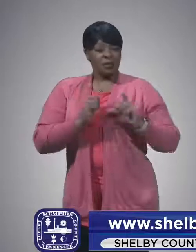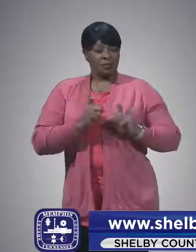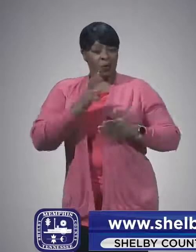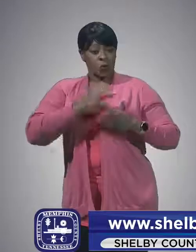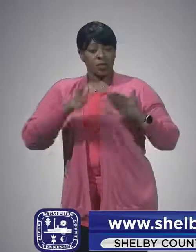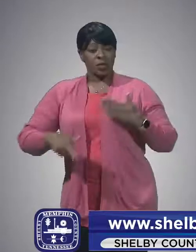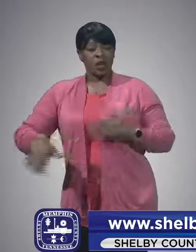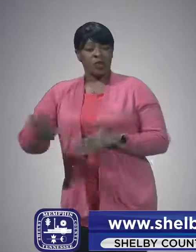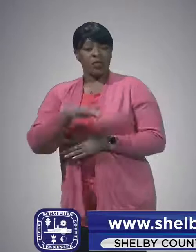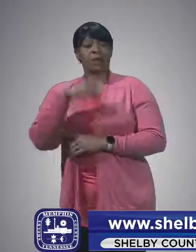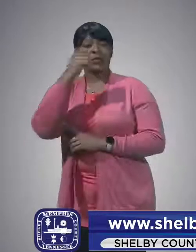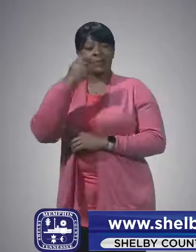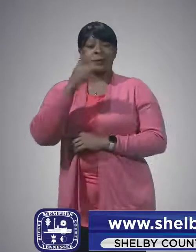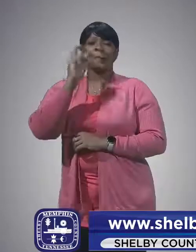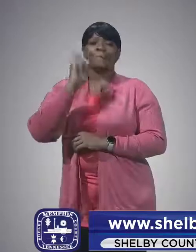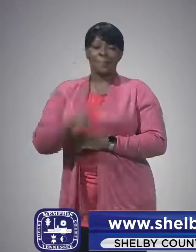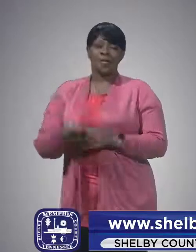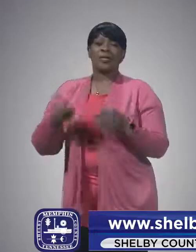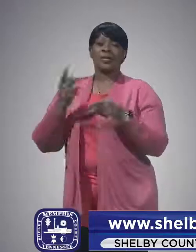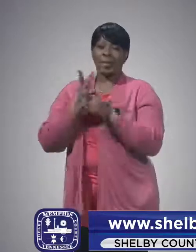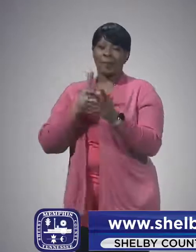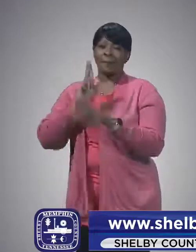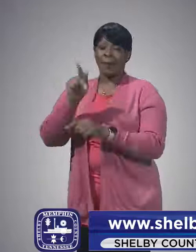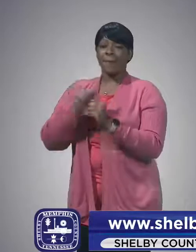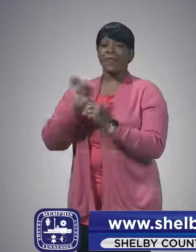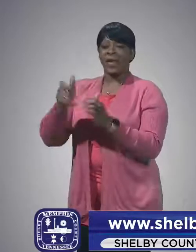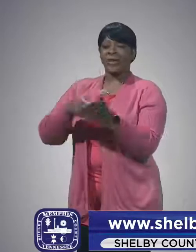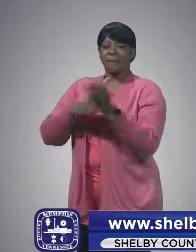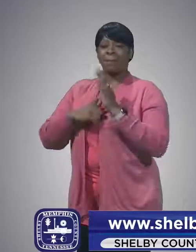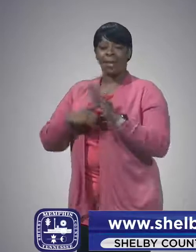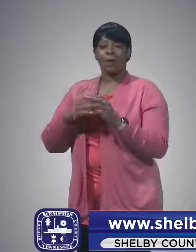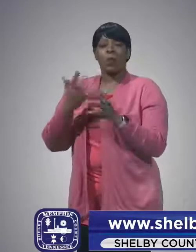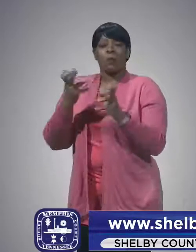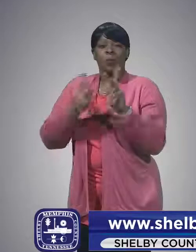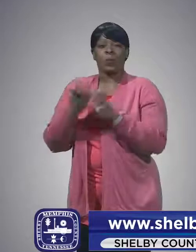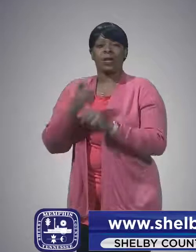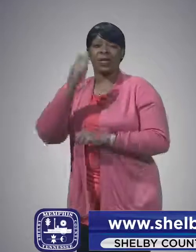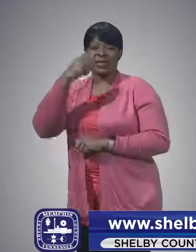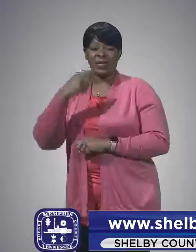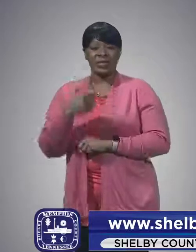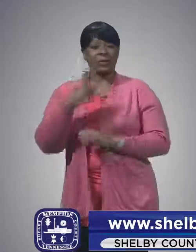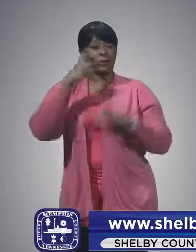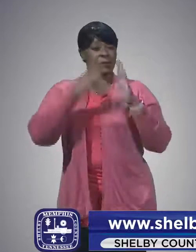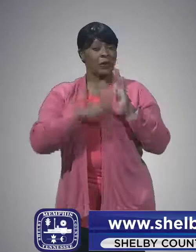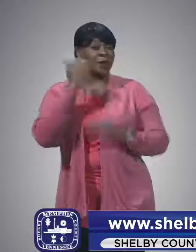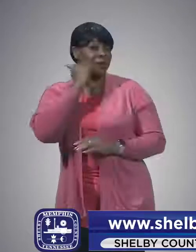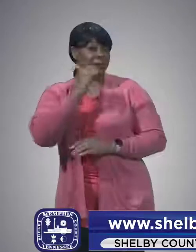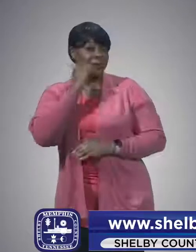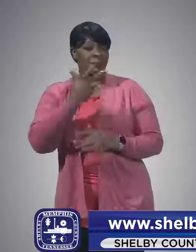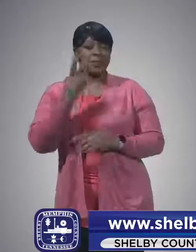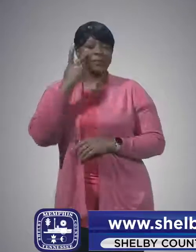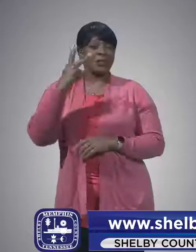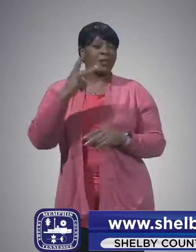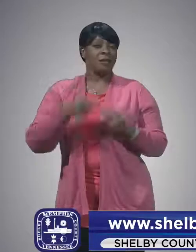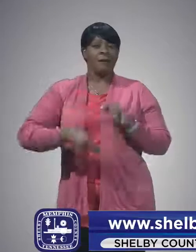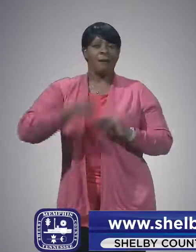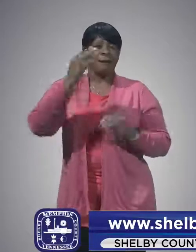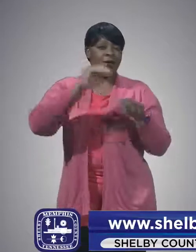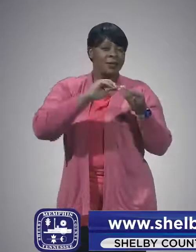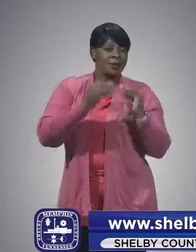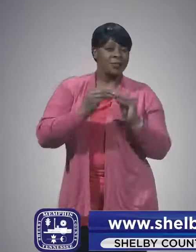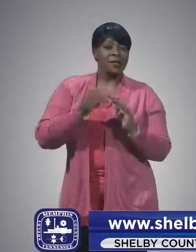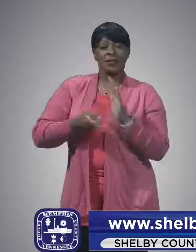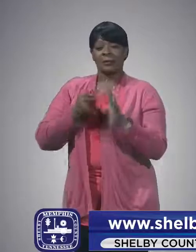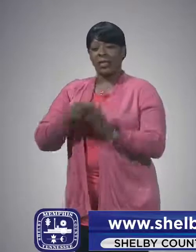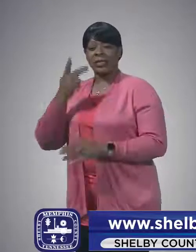results of those tests have to try to keep up with demand. So that's why when you see day to day, sometimes you'll see a very high number,